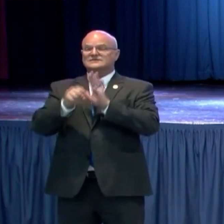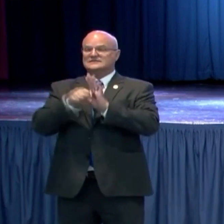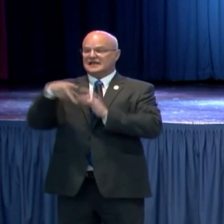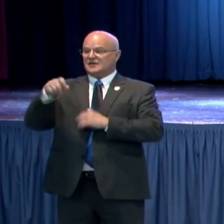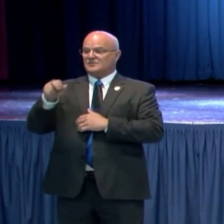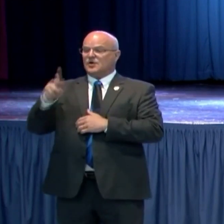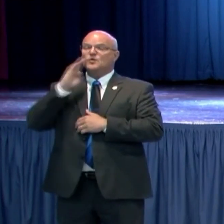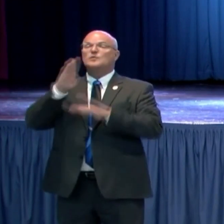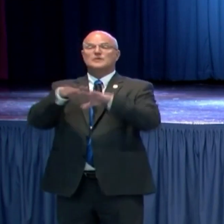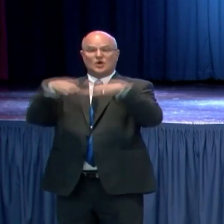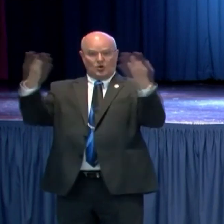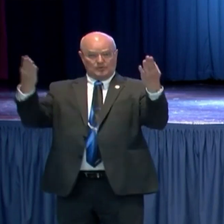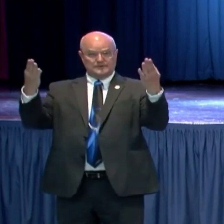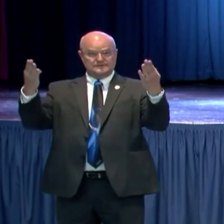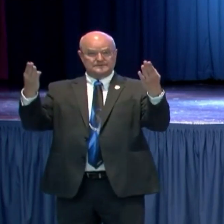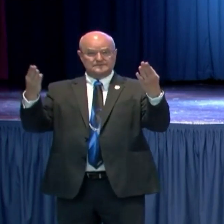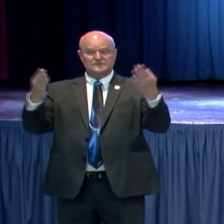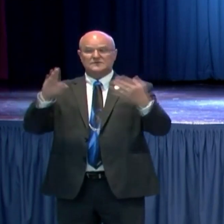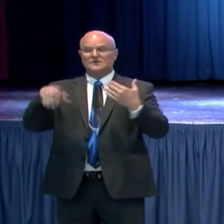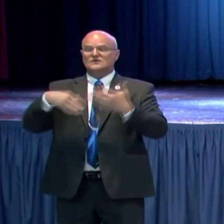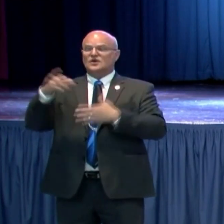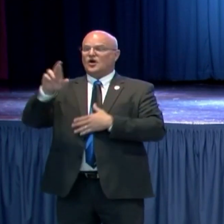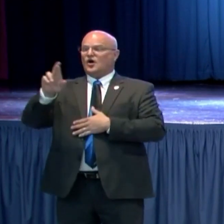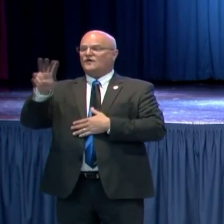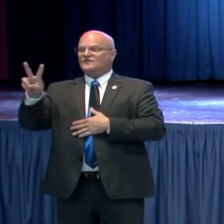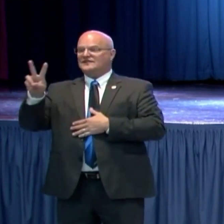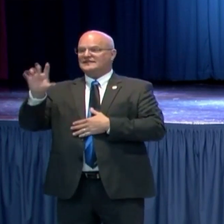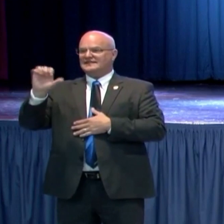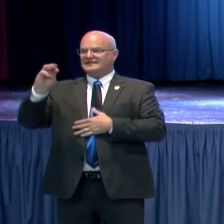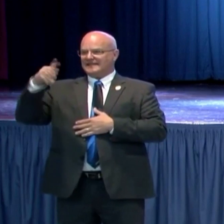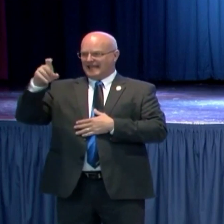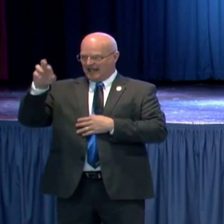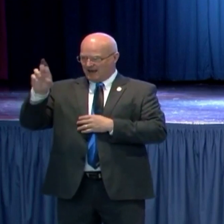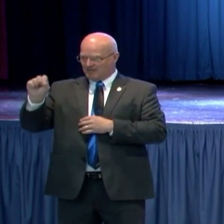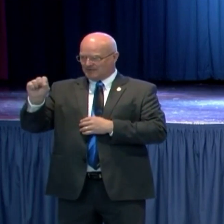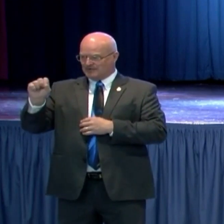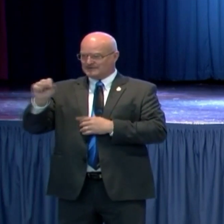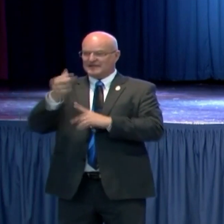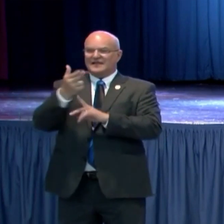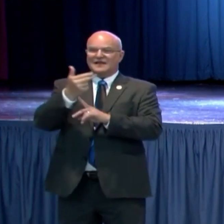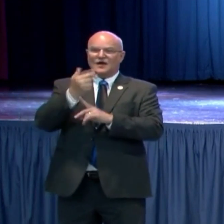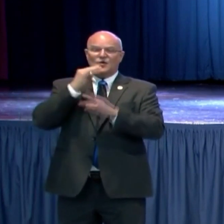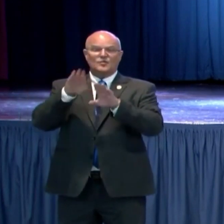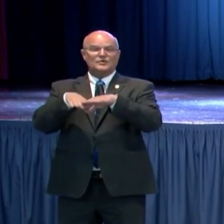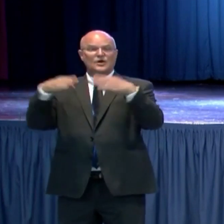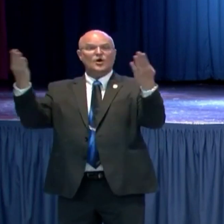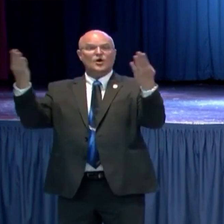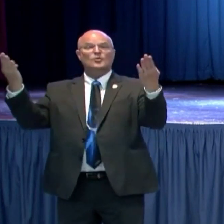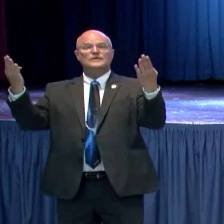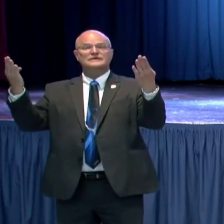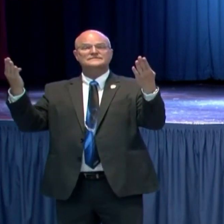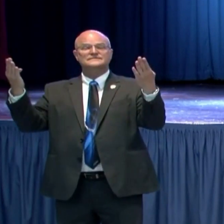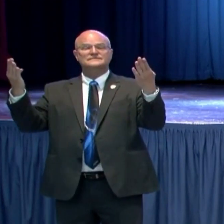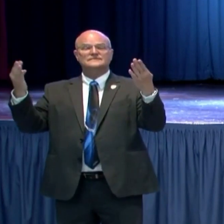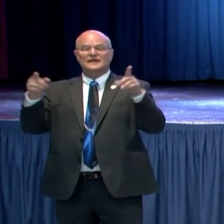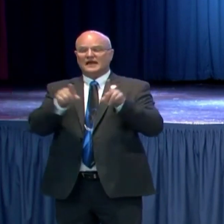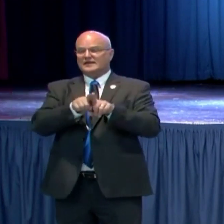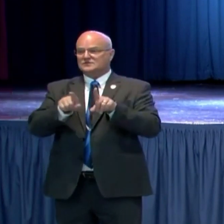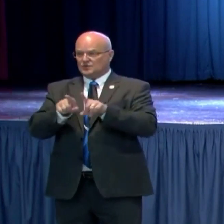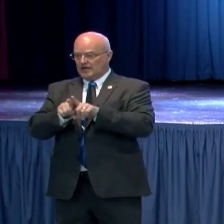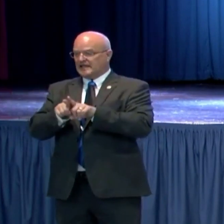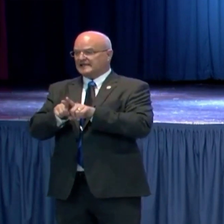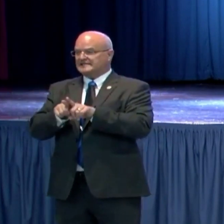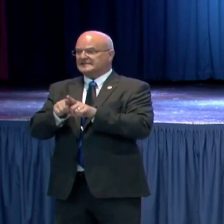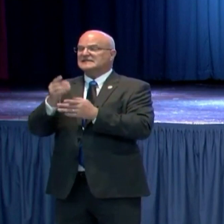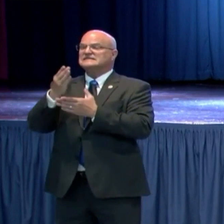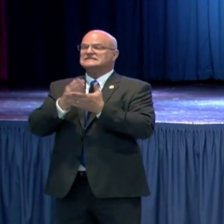parks will be open to RV campers. The lodges will be open, as well